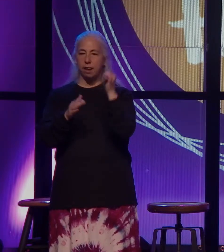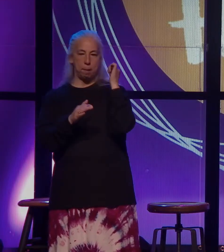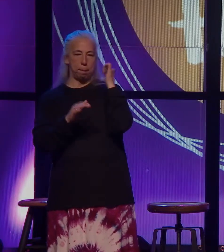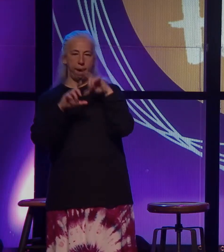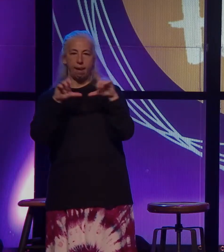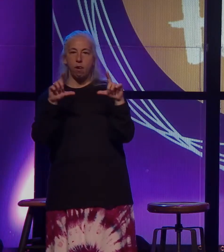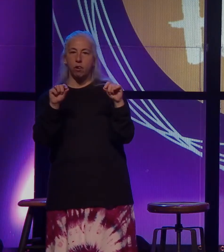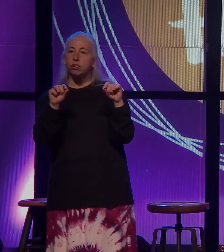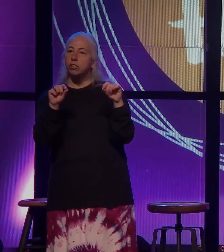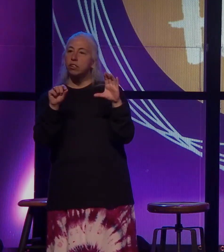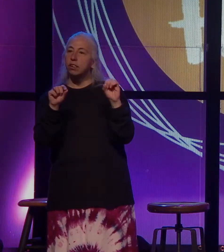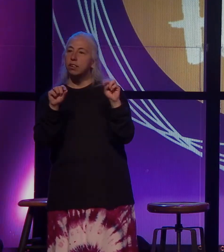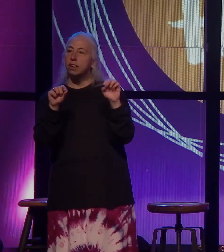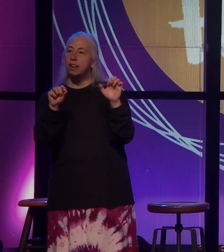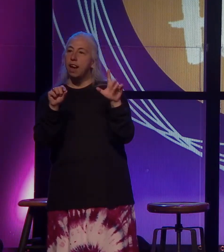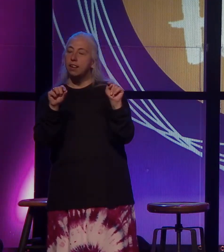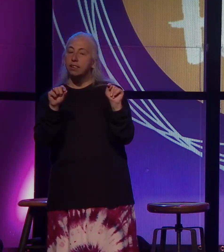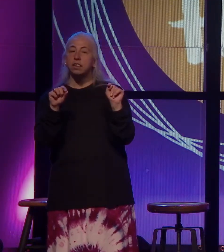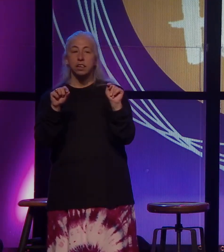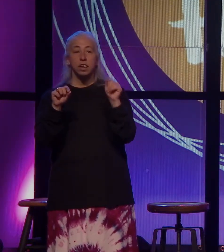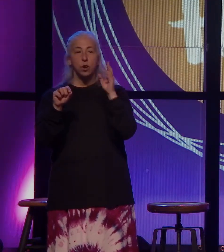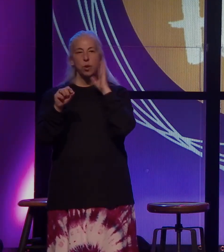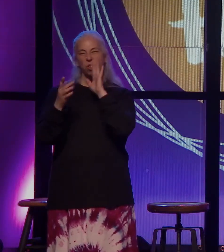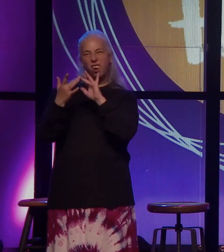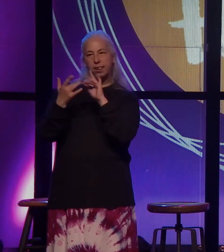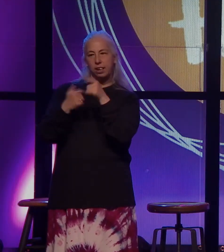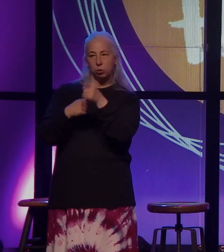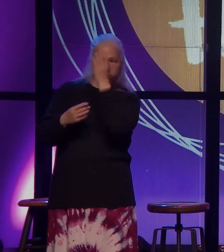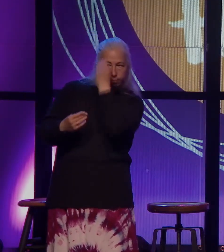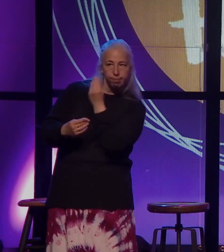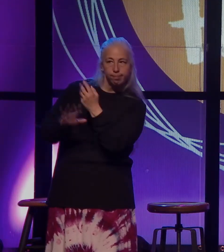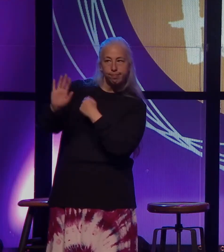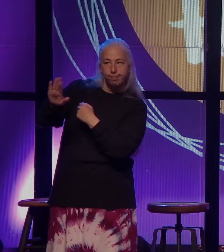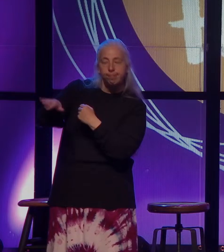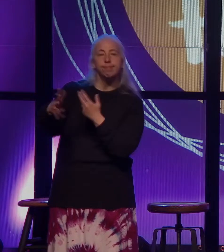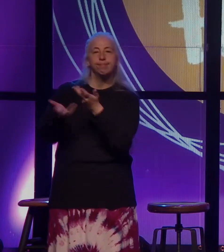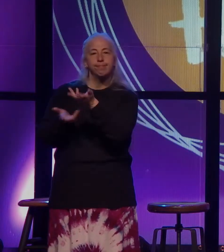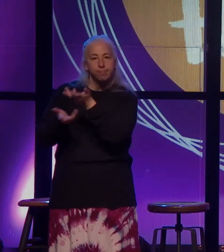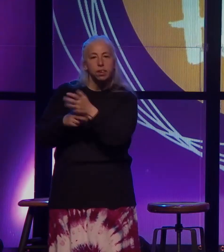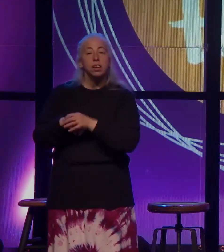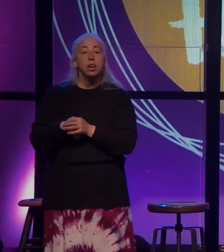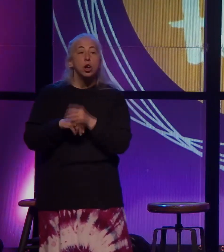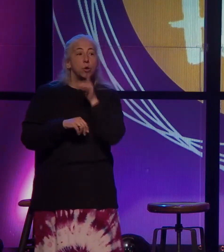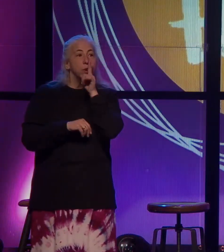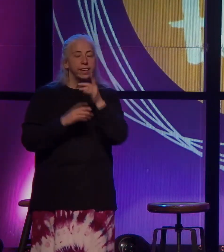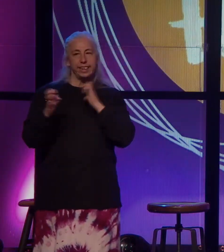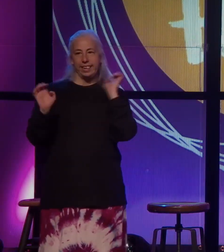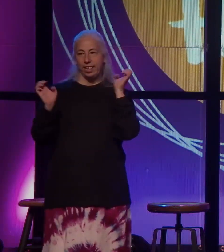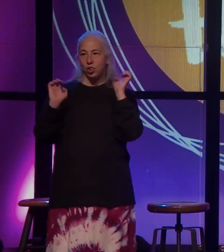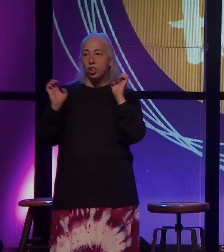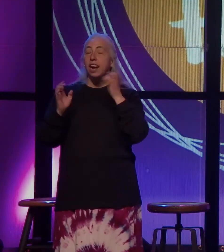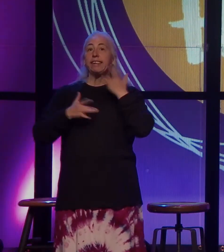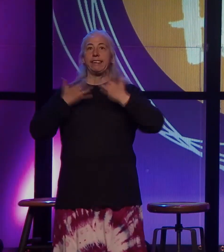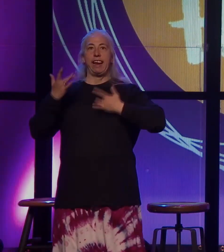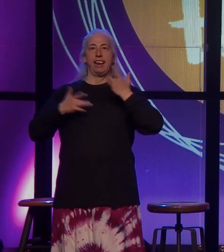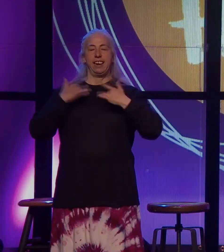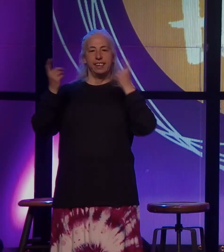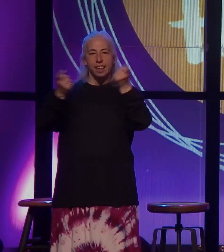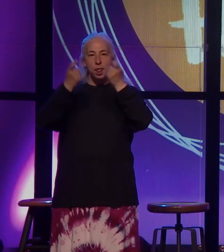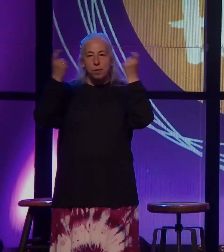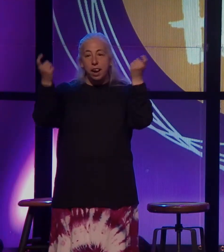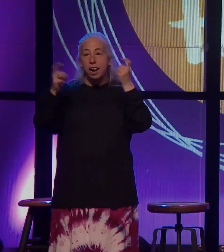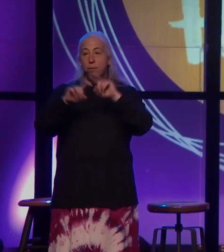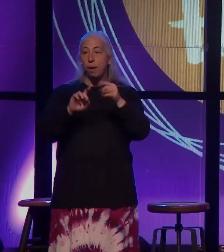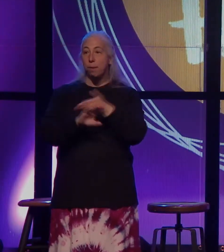card, and our team will be in touch, okay? And while we're all excited to celebrate Easter, we can't forget that before Easter is